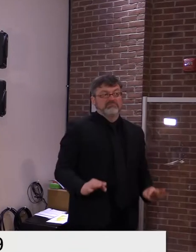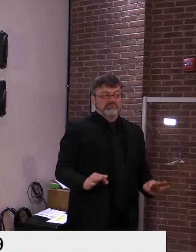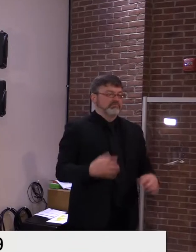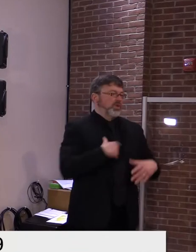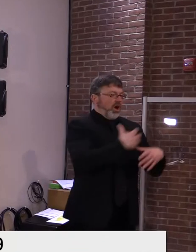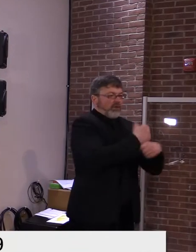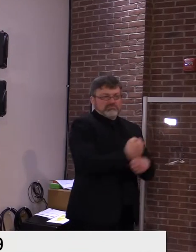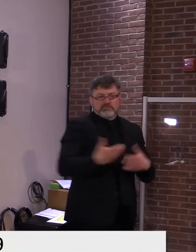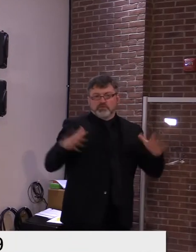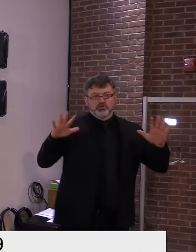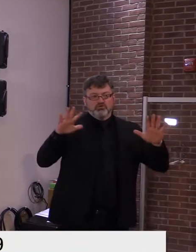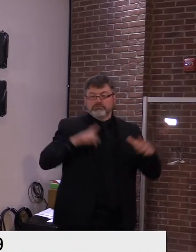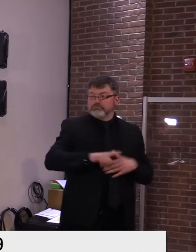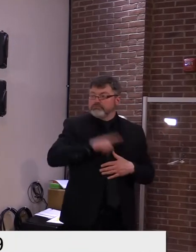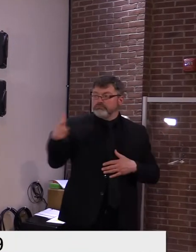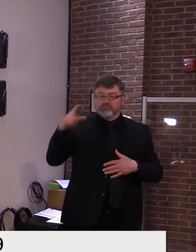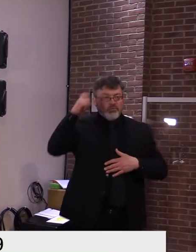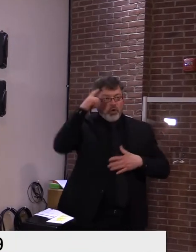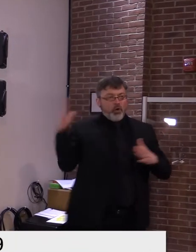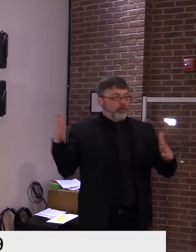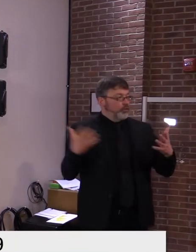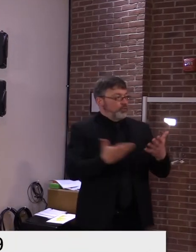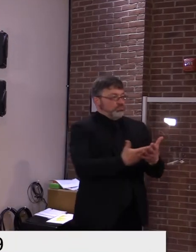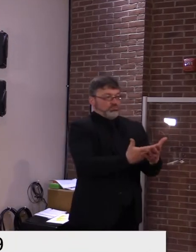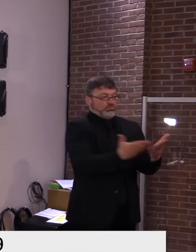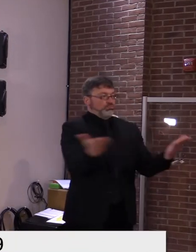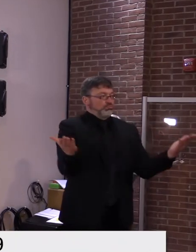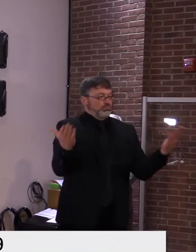Thank you, Dr. Levine. We'll now open it up to questions.